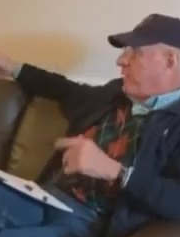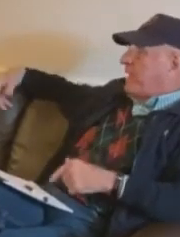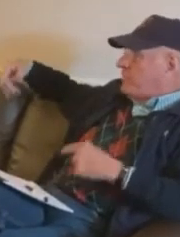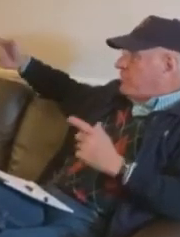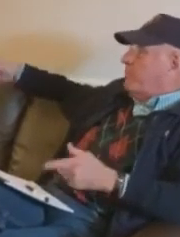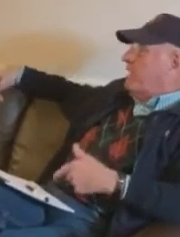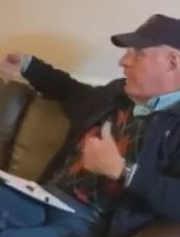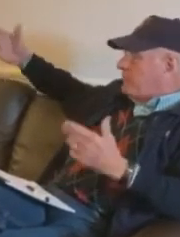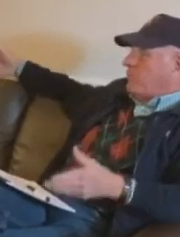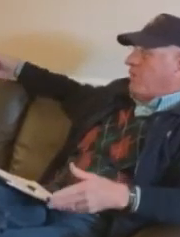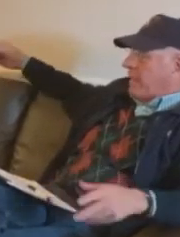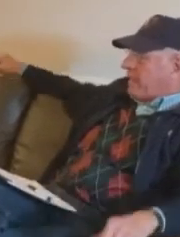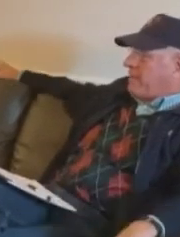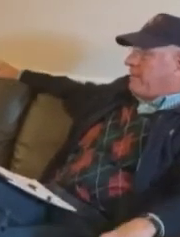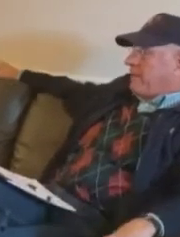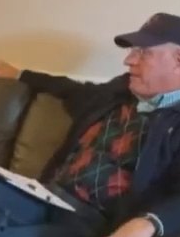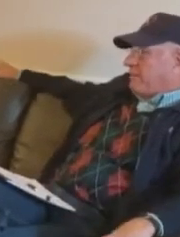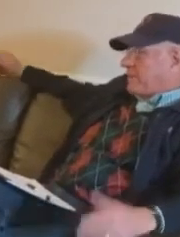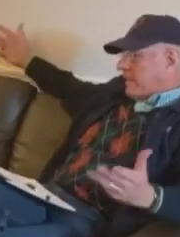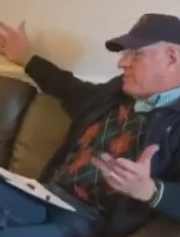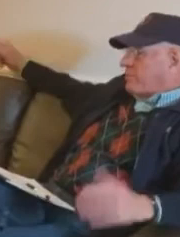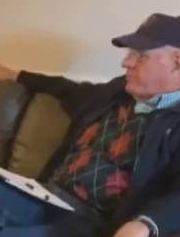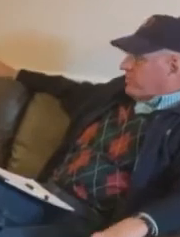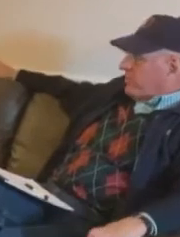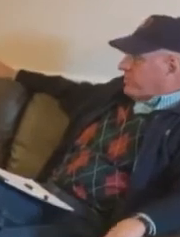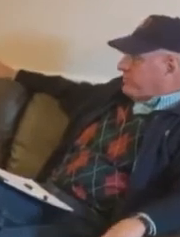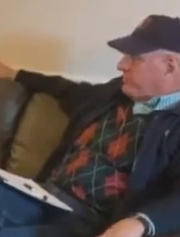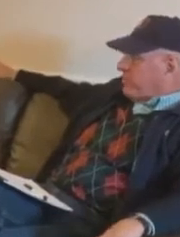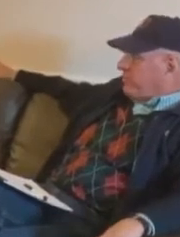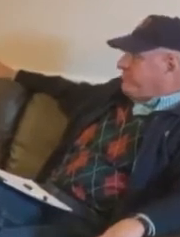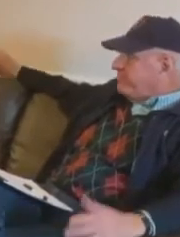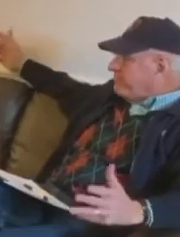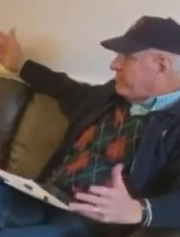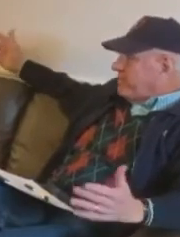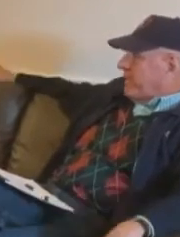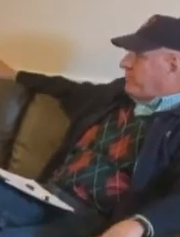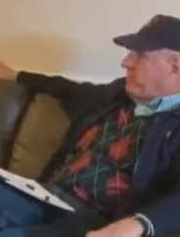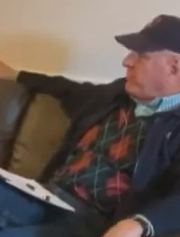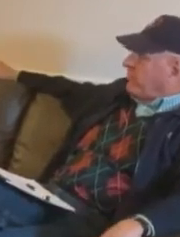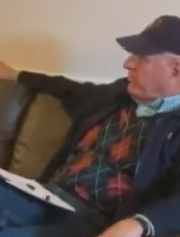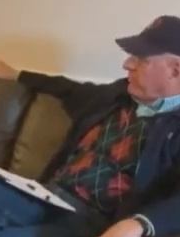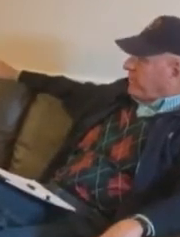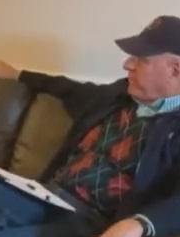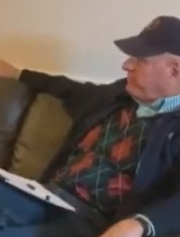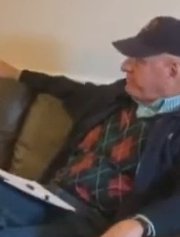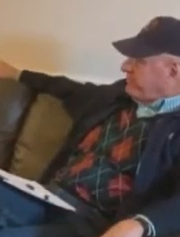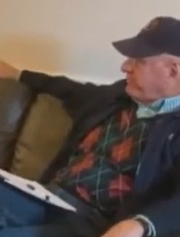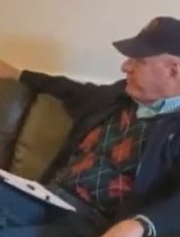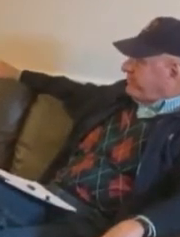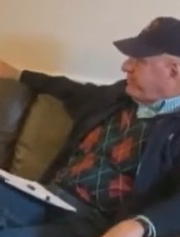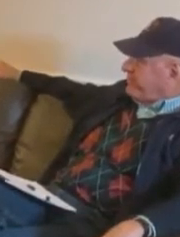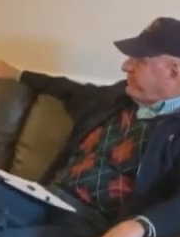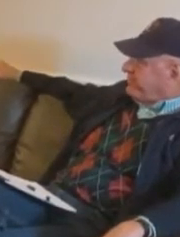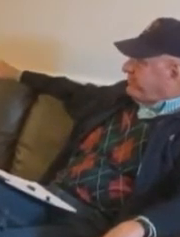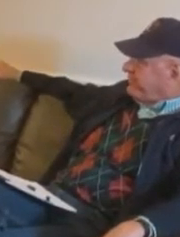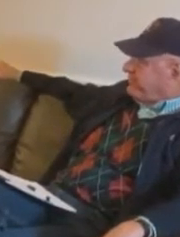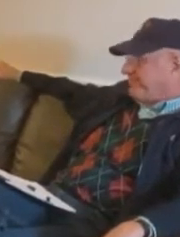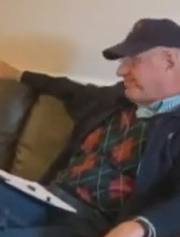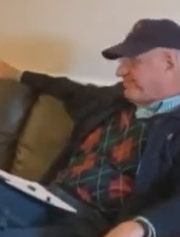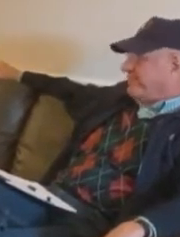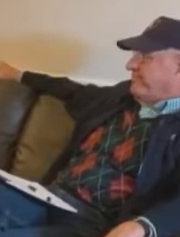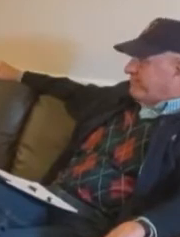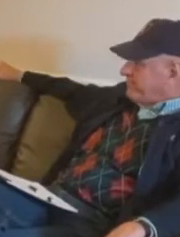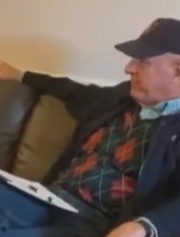inactive, weekend summer camps and all that. But I served 6 years. So I guess I'm considered a vet. Well, thank